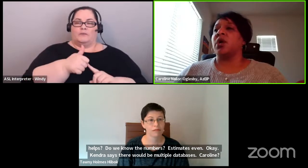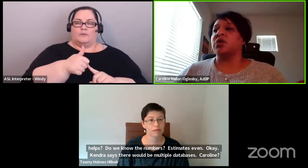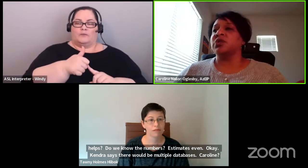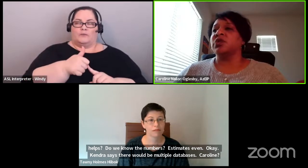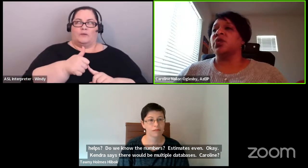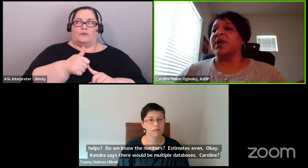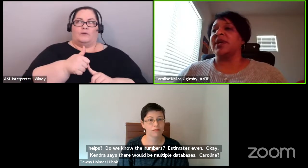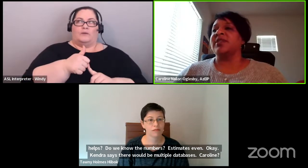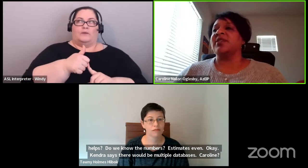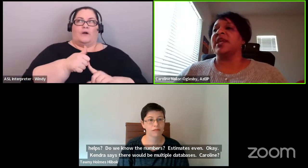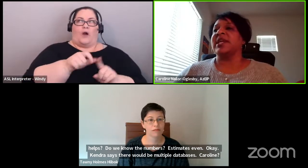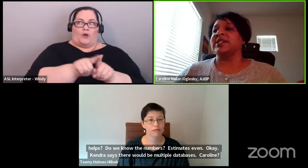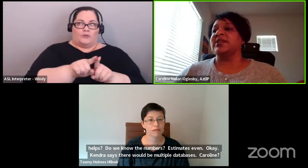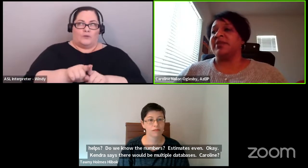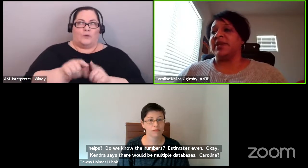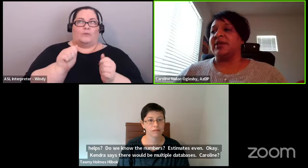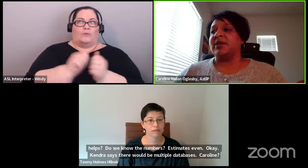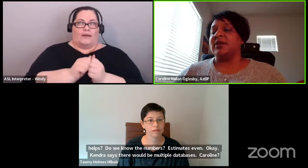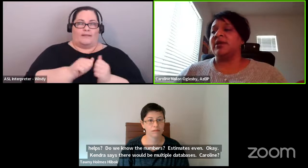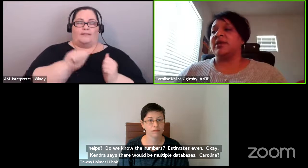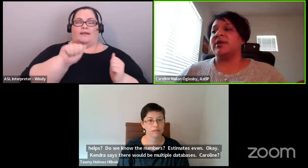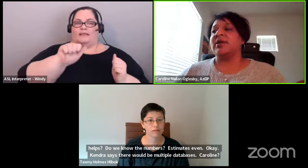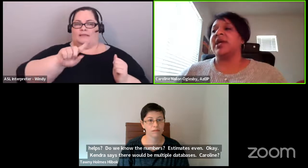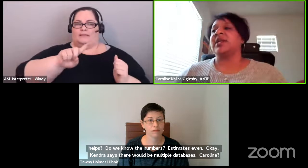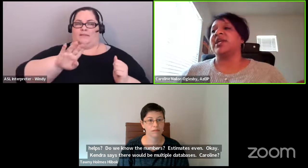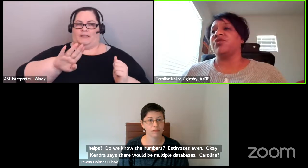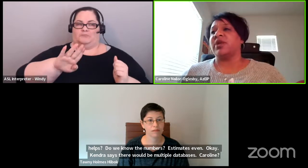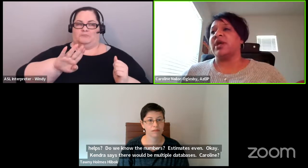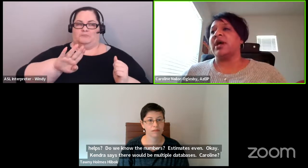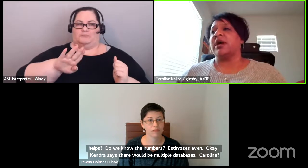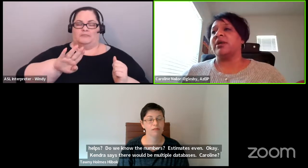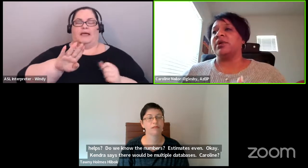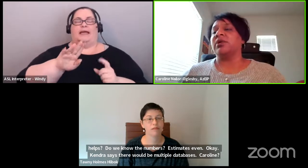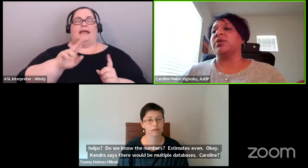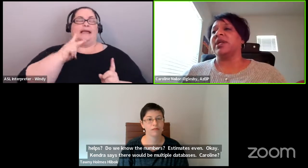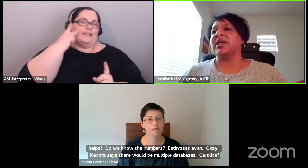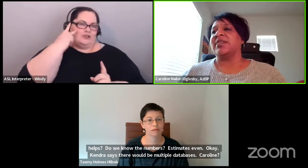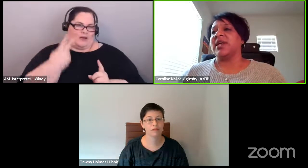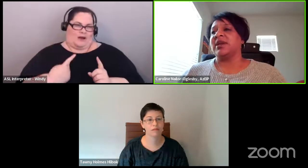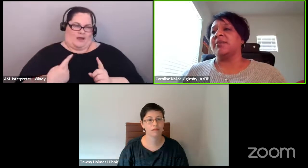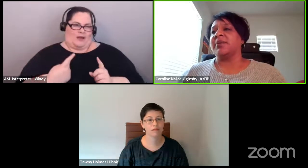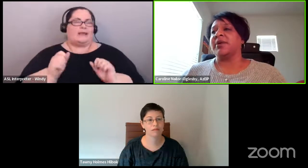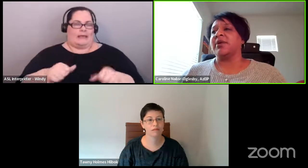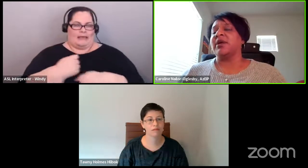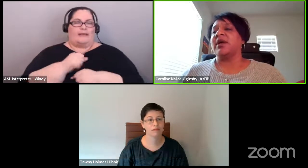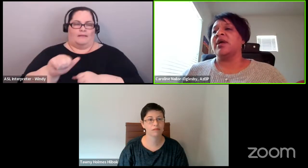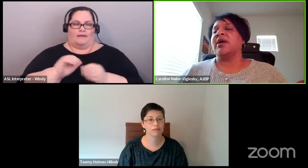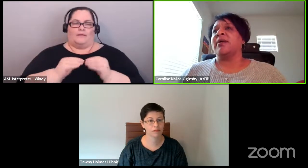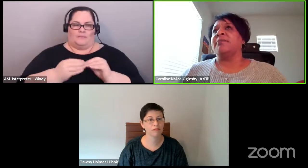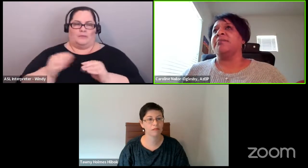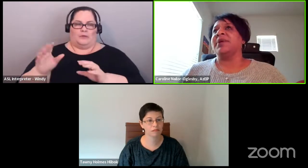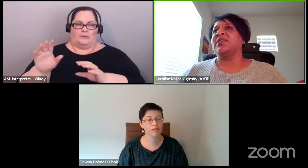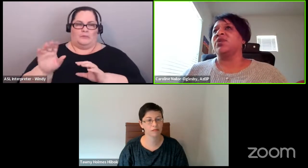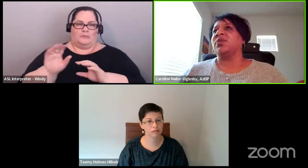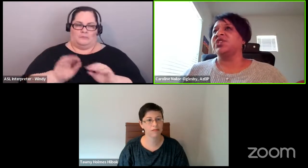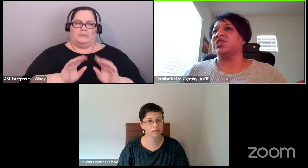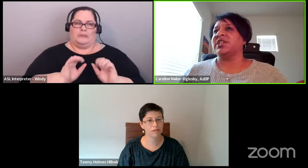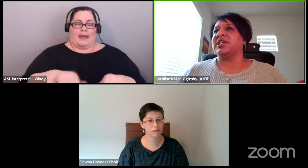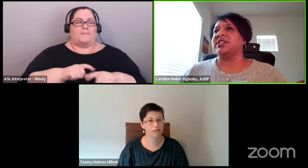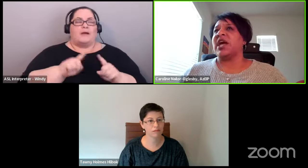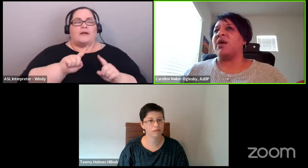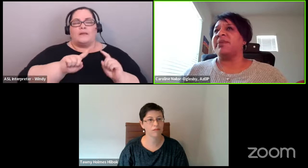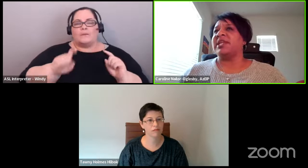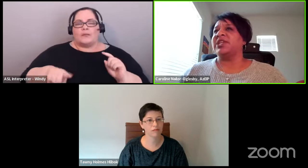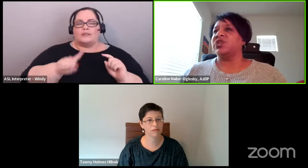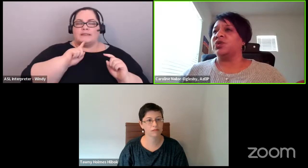who are also with ASDB. And Kendra and I, can get that number. But the